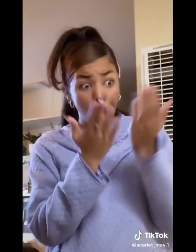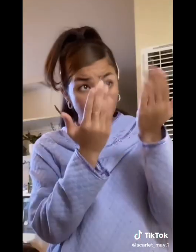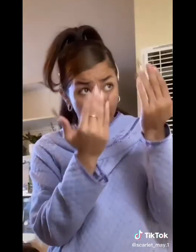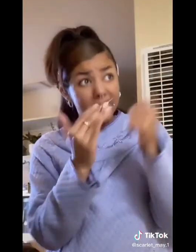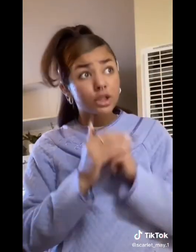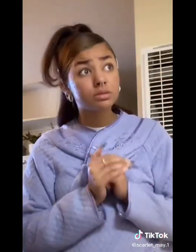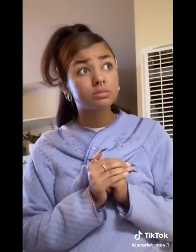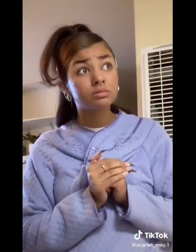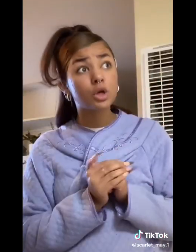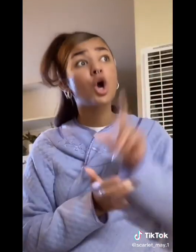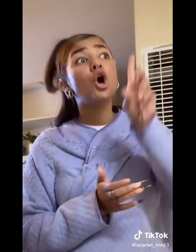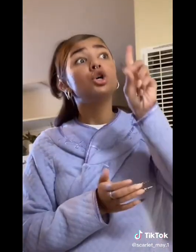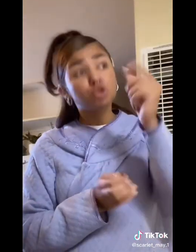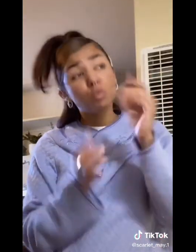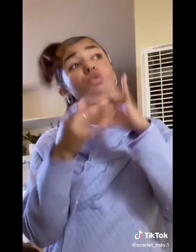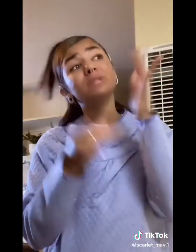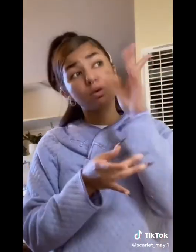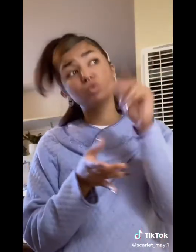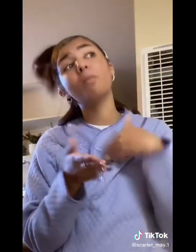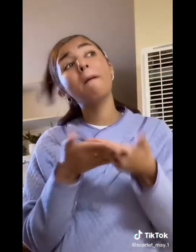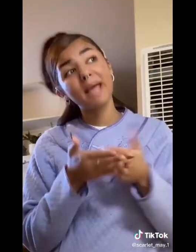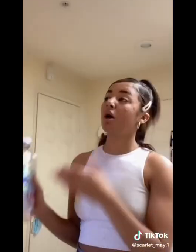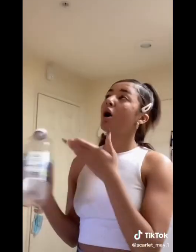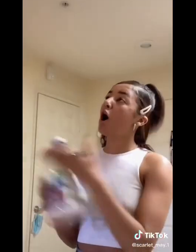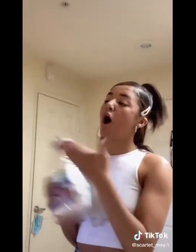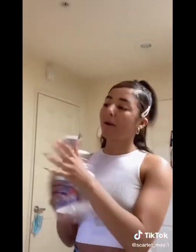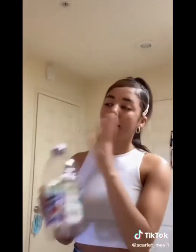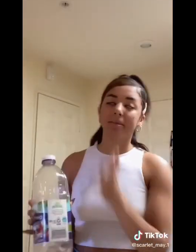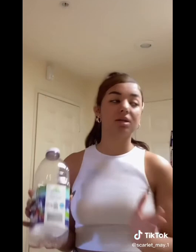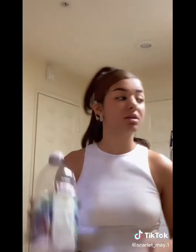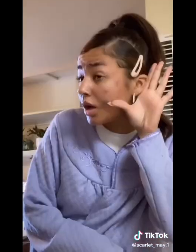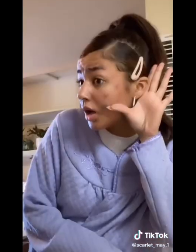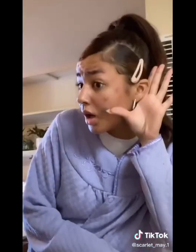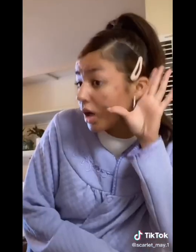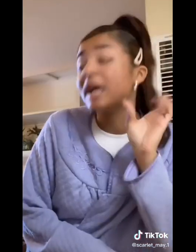here. Do what you said you was gonna do to my baby. All right, Mama. Yeah, okay.